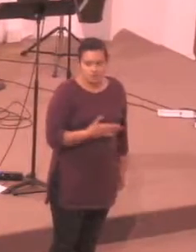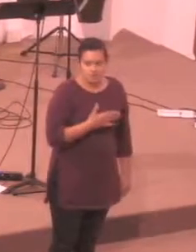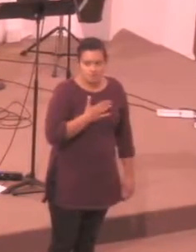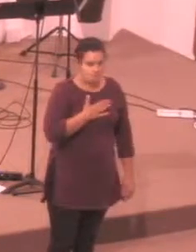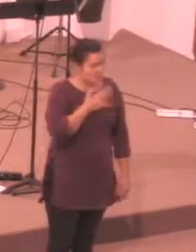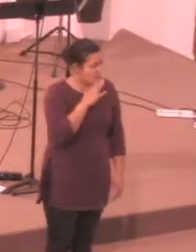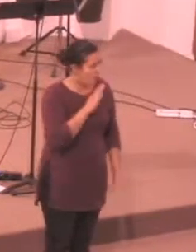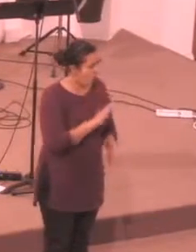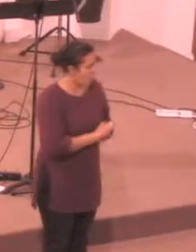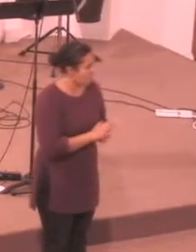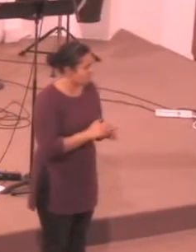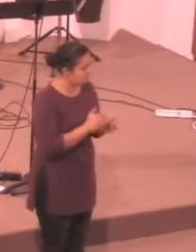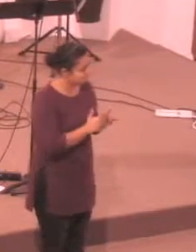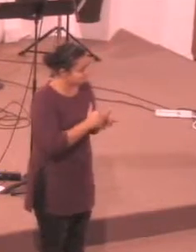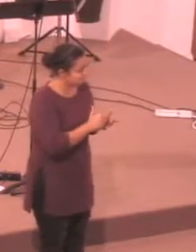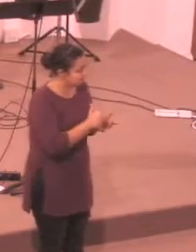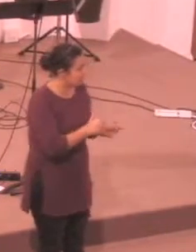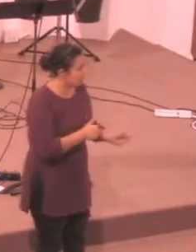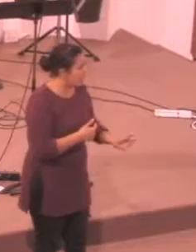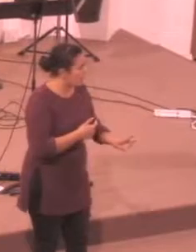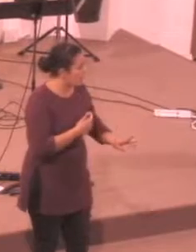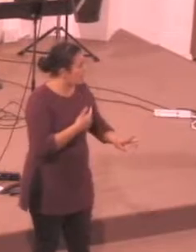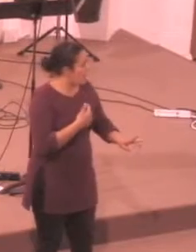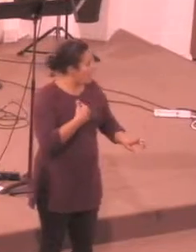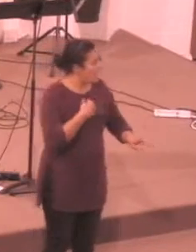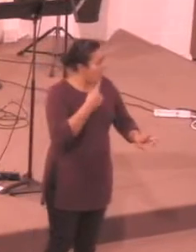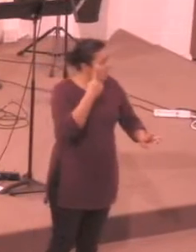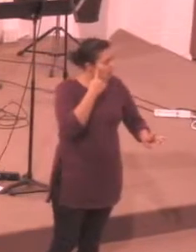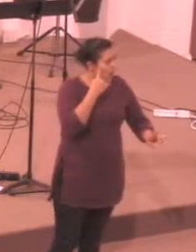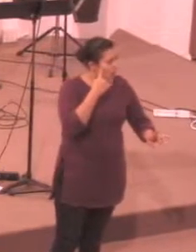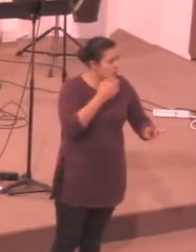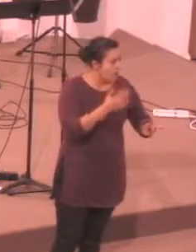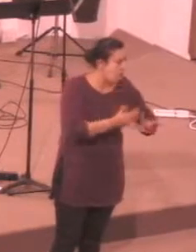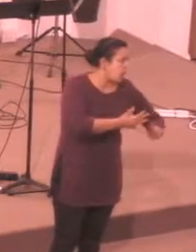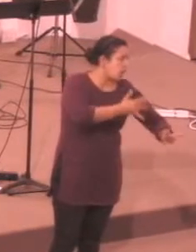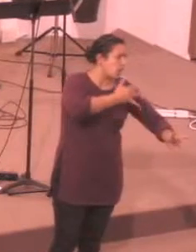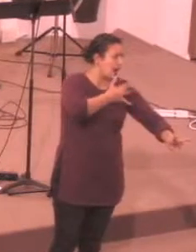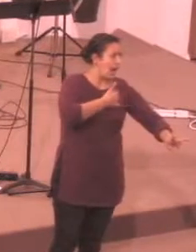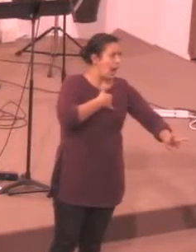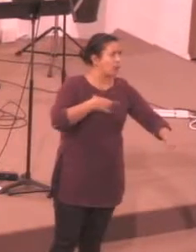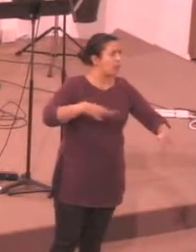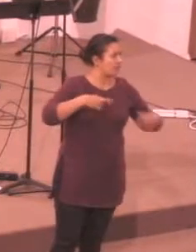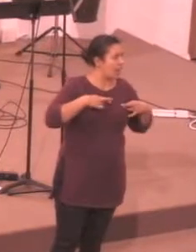I really thought I was going to get out of there a long, long time ago before I retired. I thought God was going to pull me